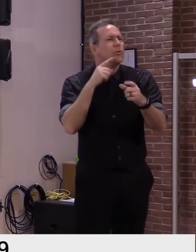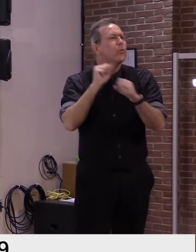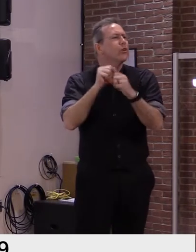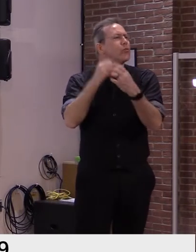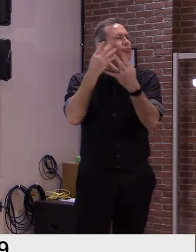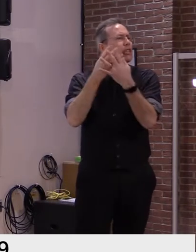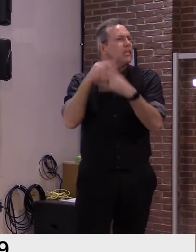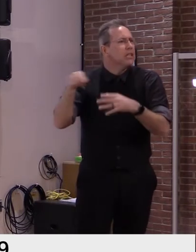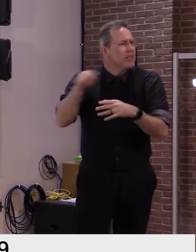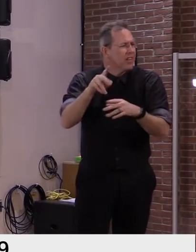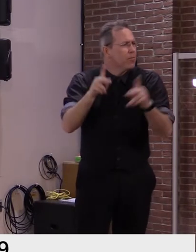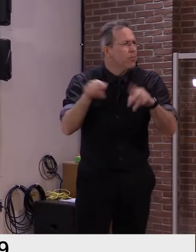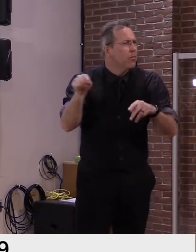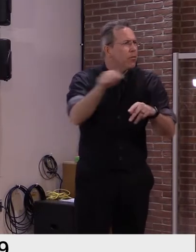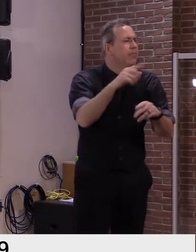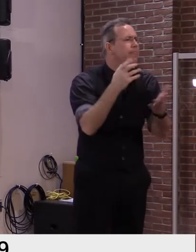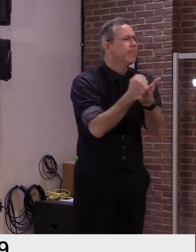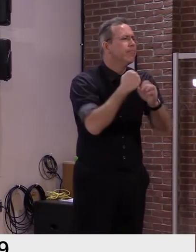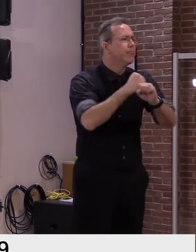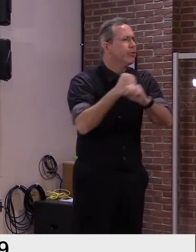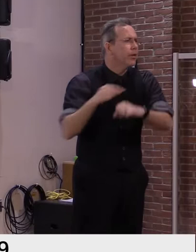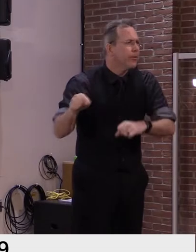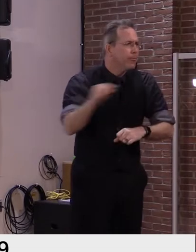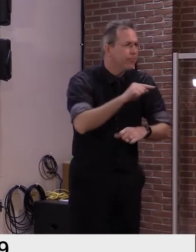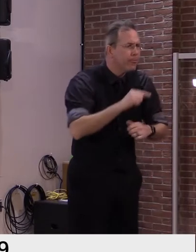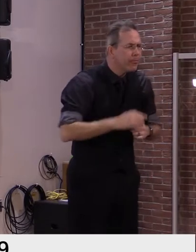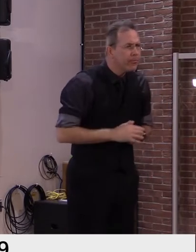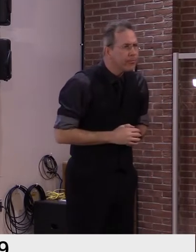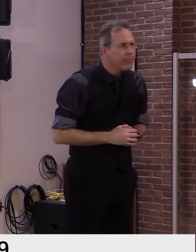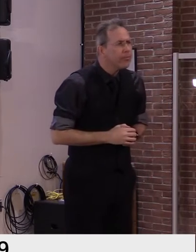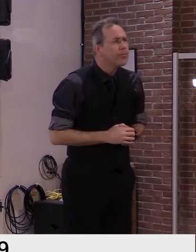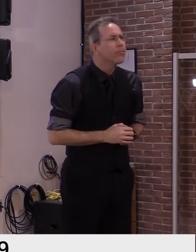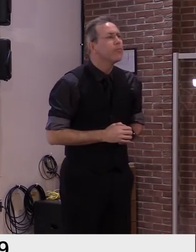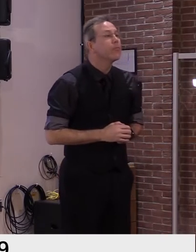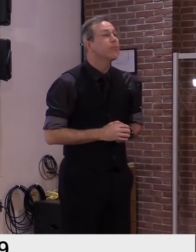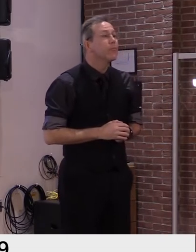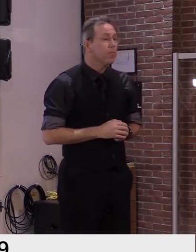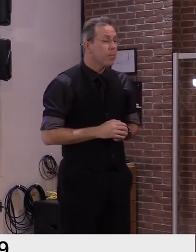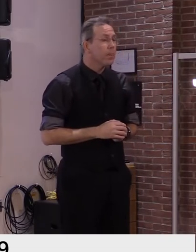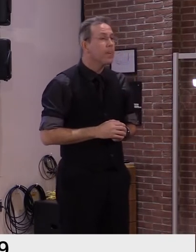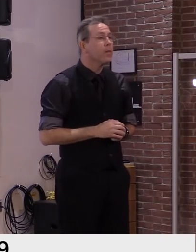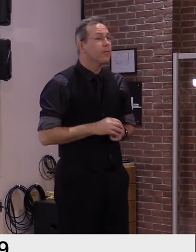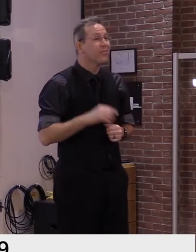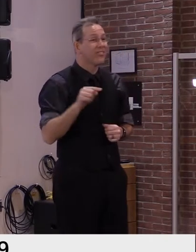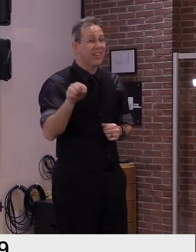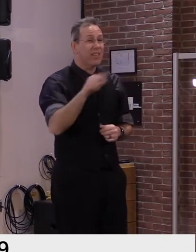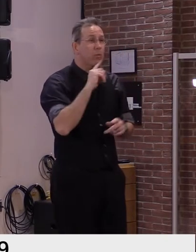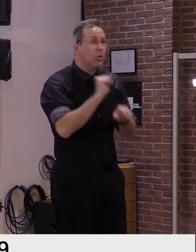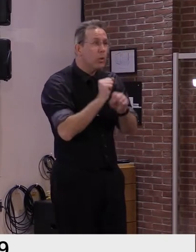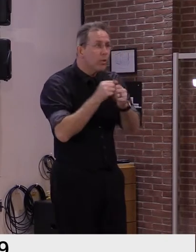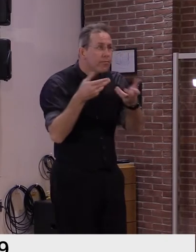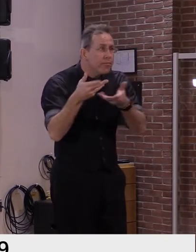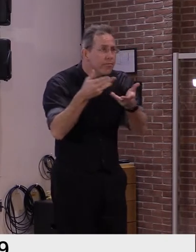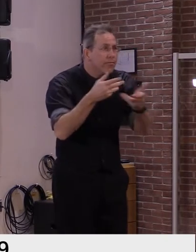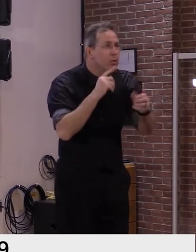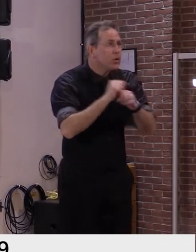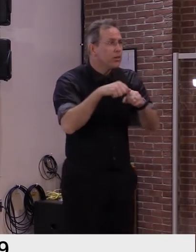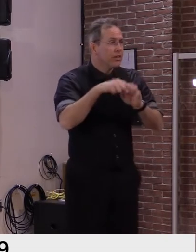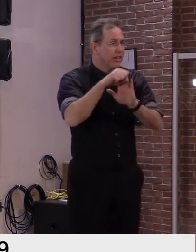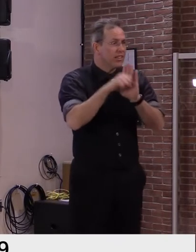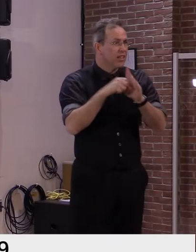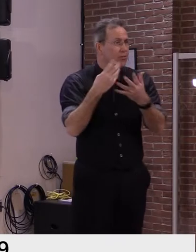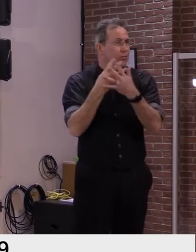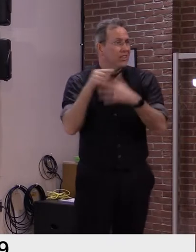or incarcerated individuals. For those folks working in state correctional facilities, we will offer